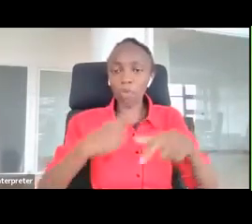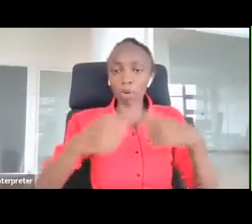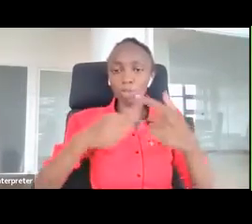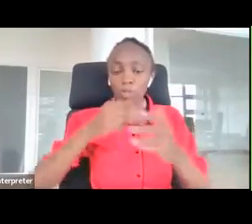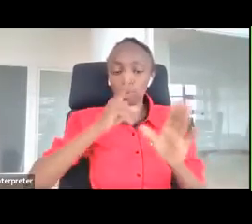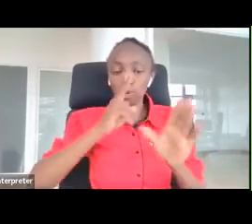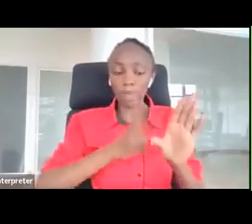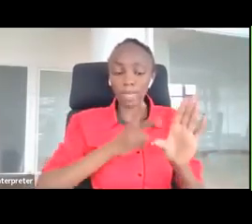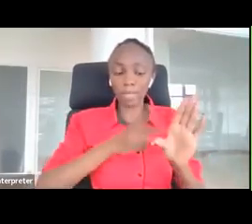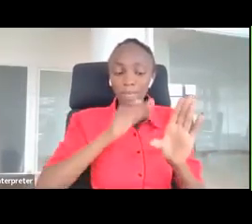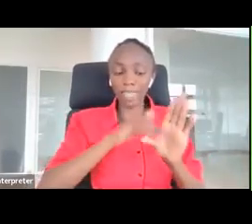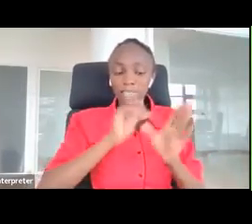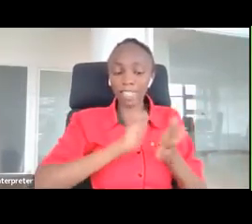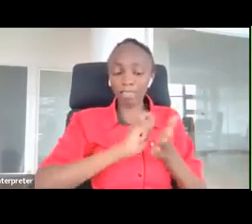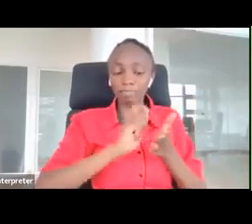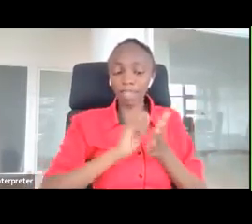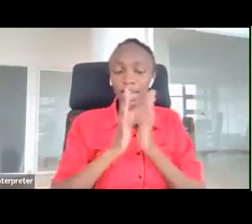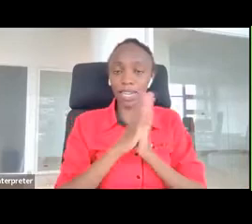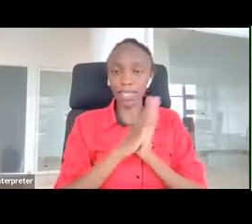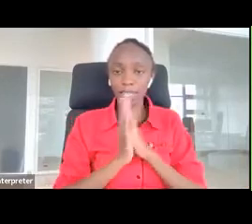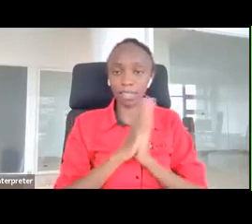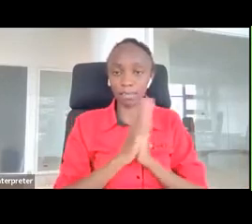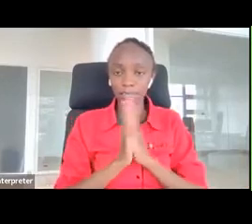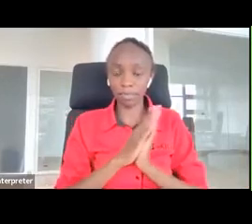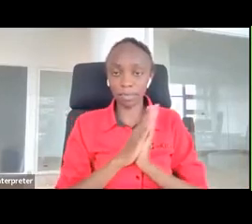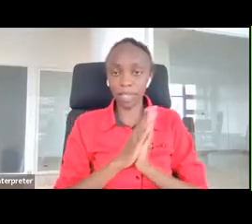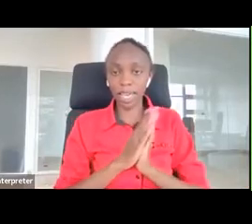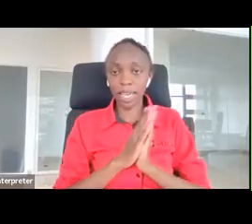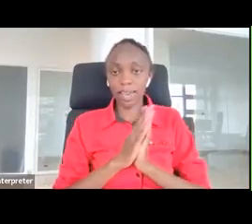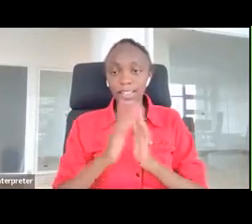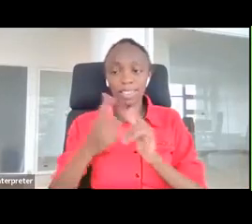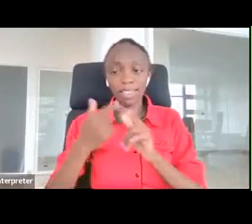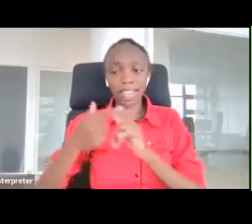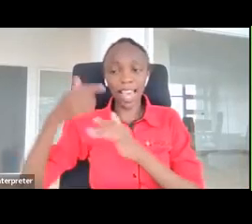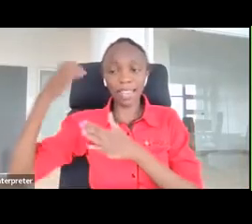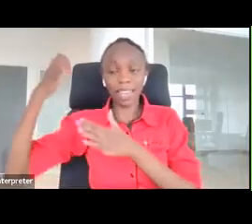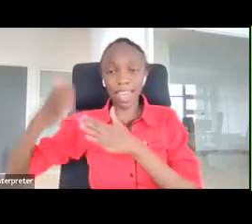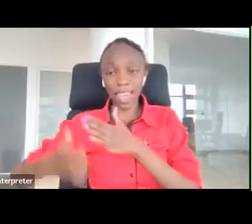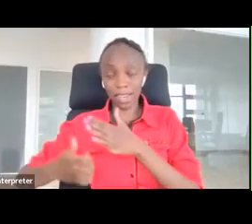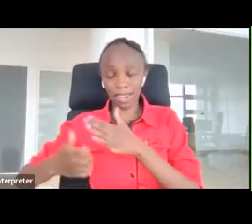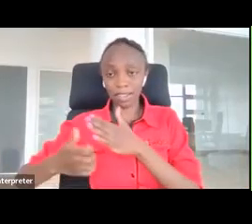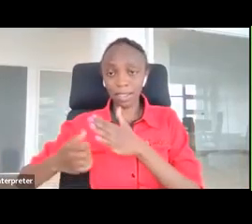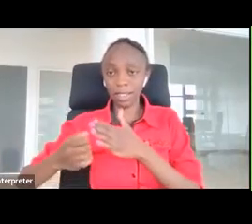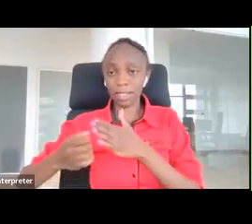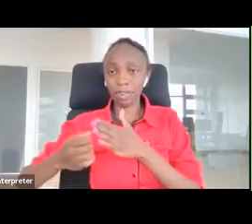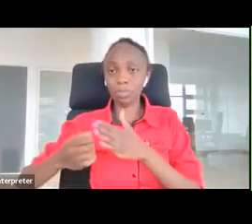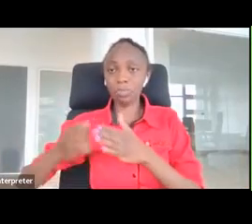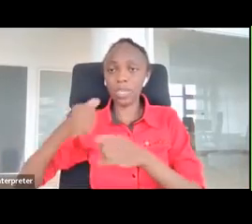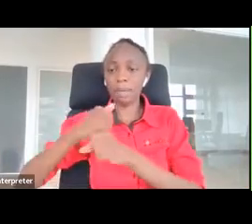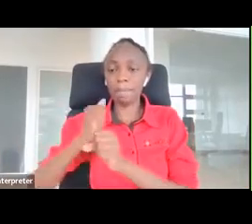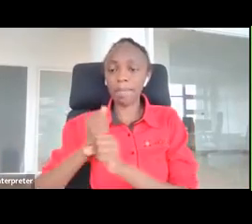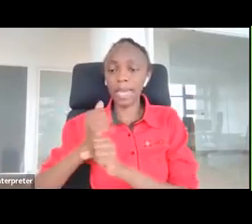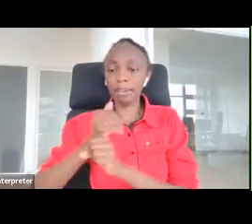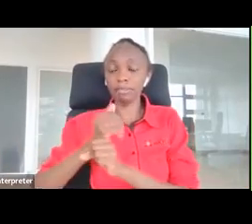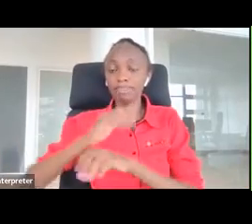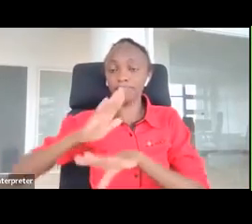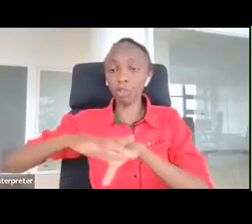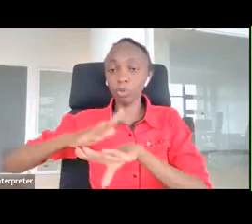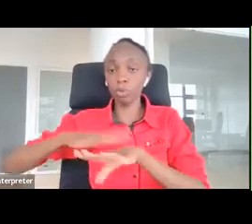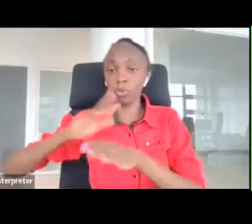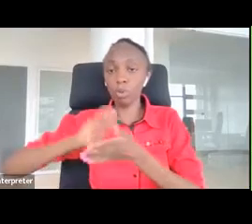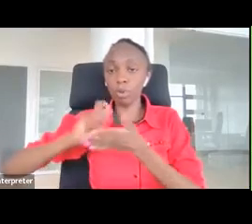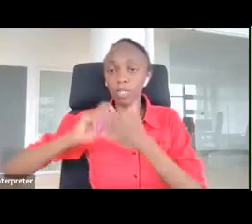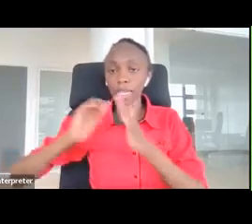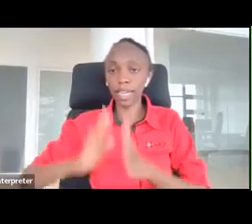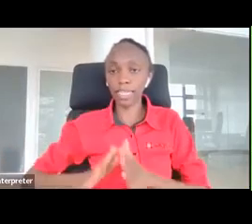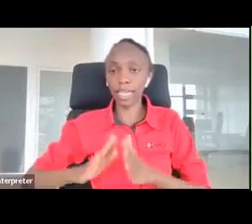at the end of the day, we create good writers. I want to say thank